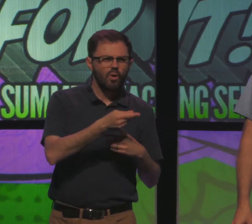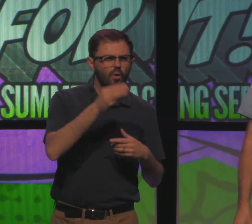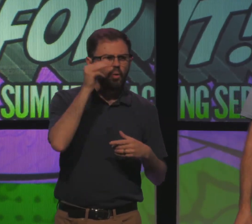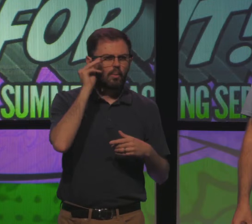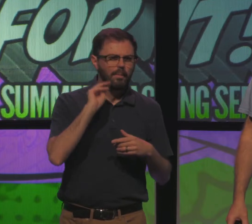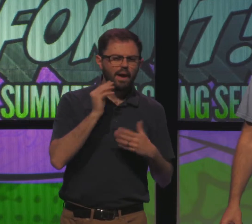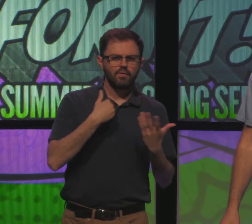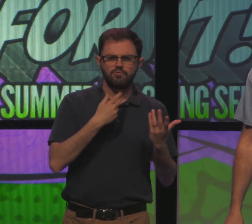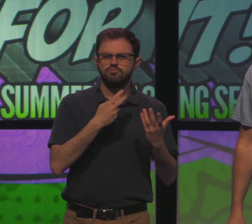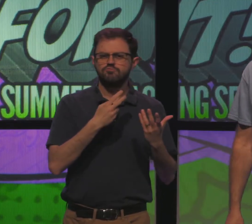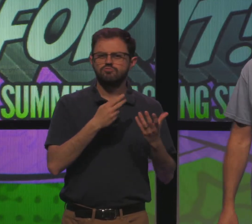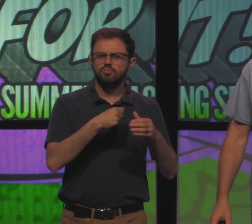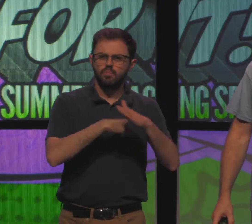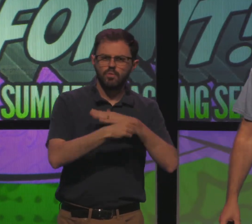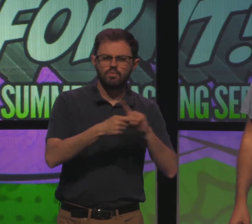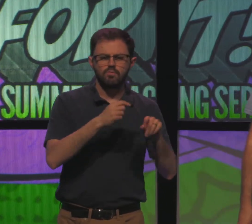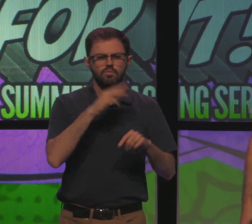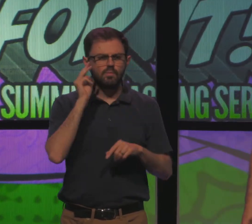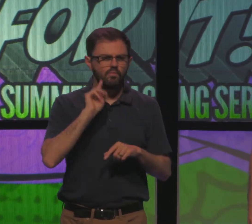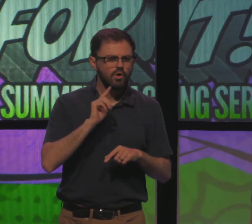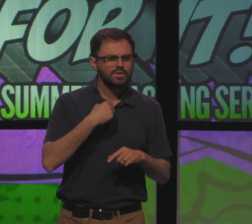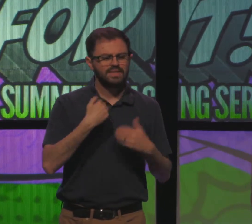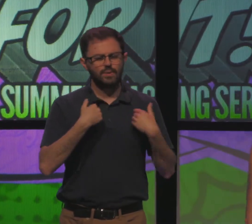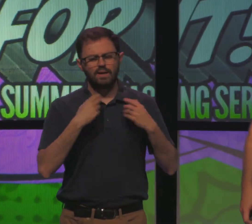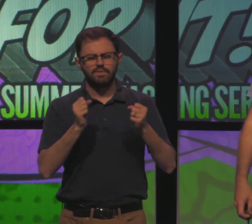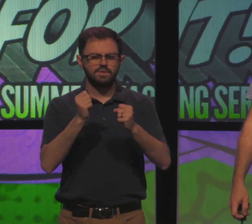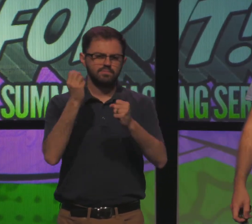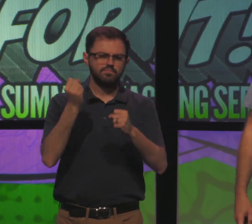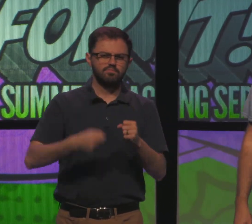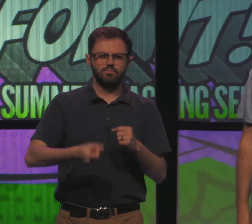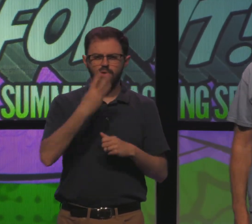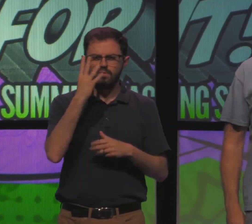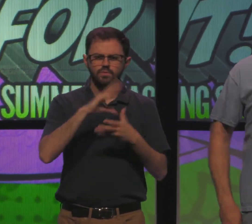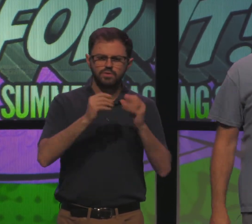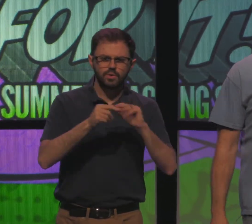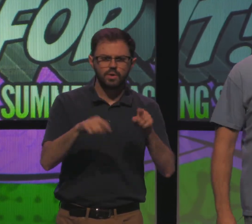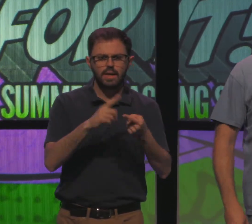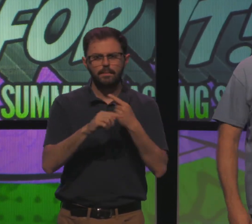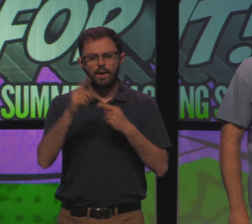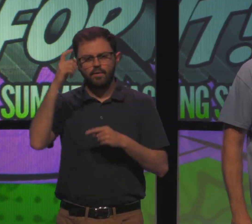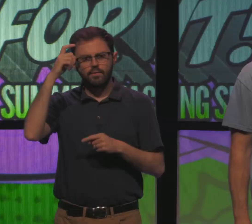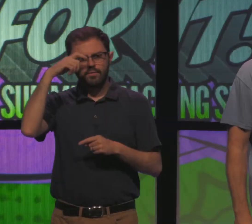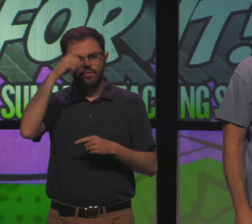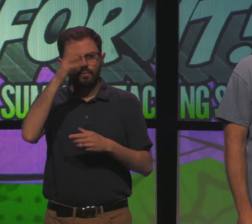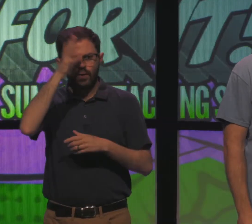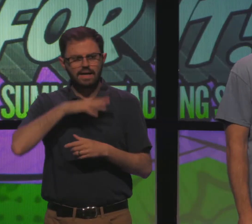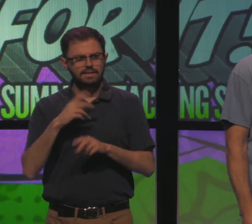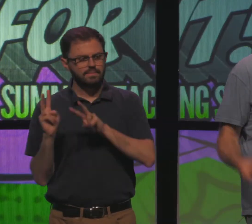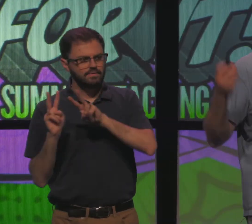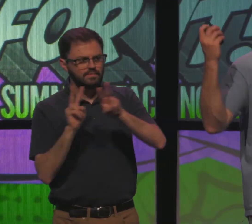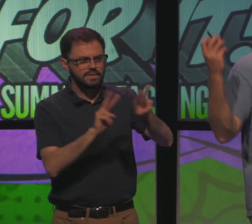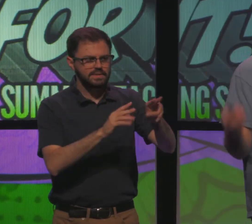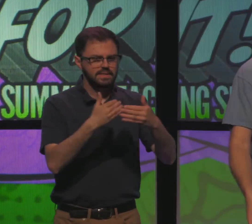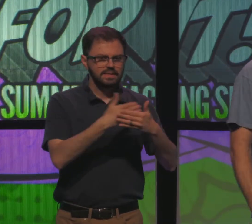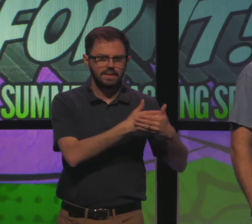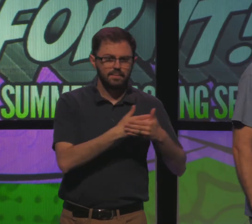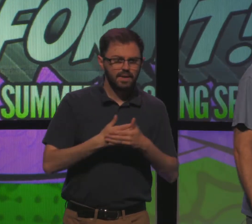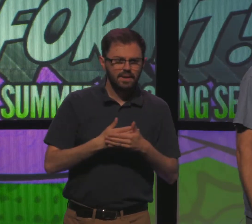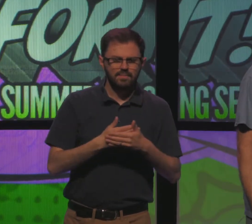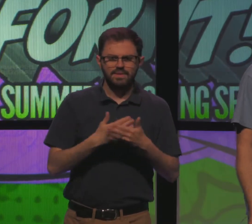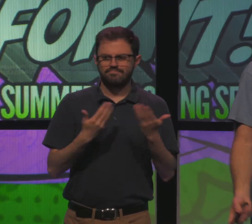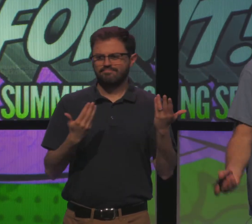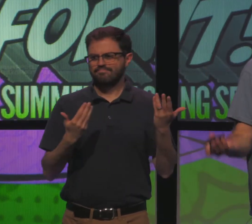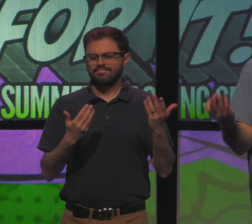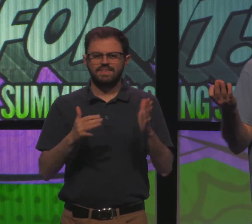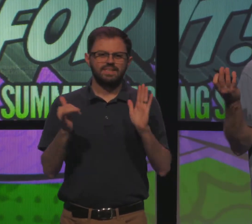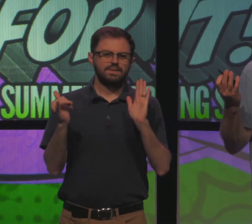virgin, and this beautiful story of the divine visitation. I have no idea, and I could never know if those are historically accurate. And anybody who tells you that they